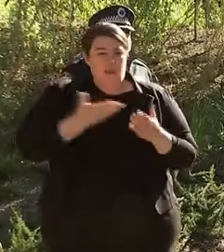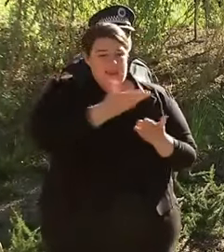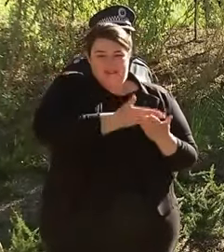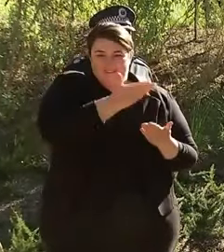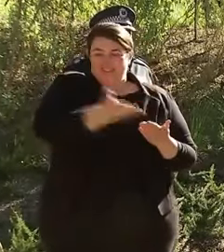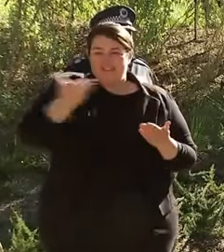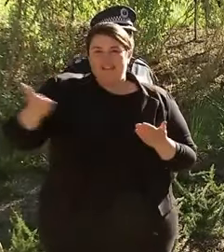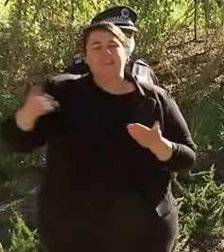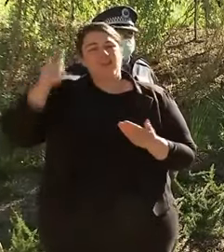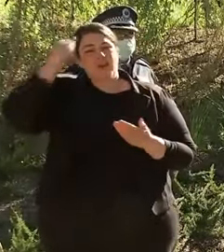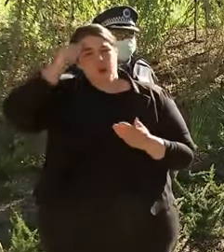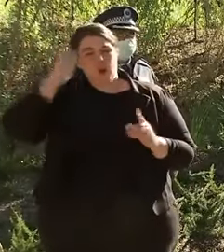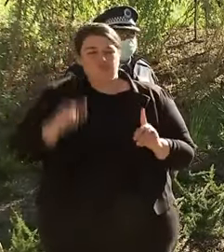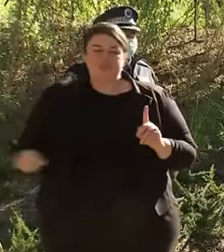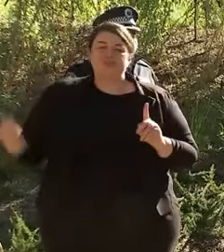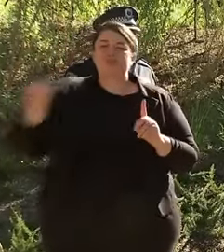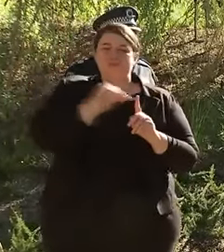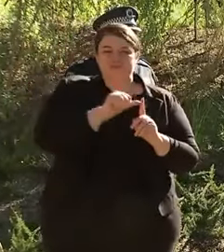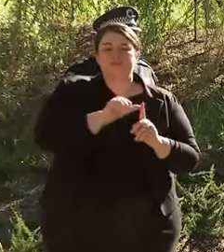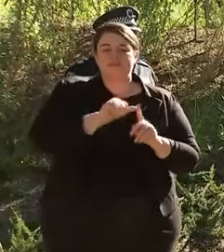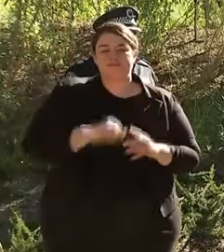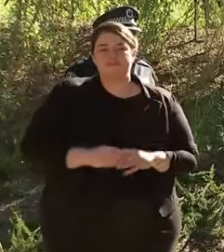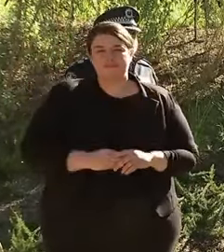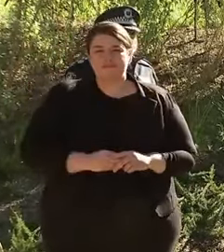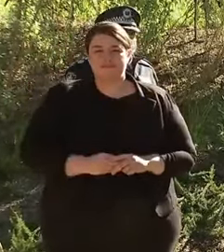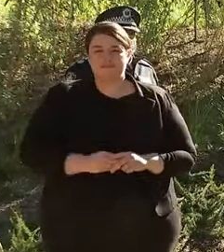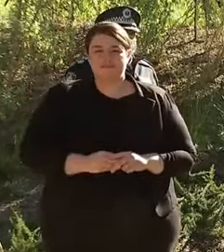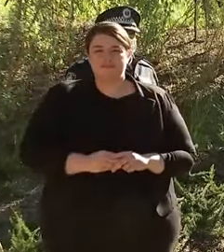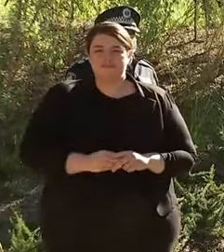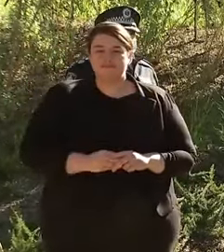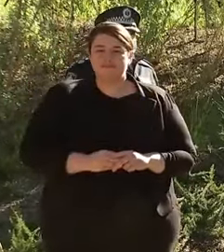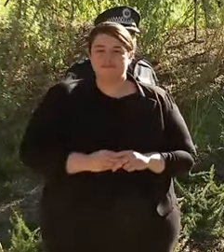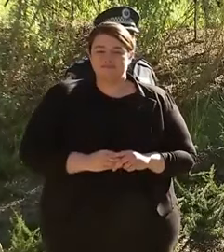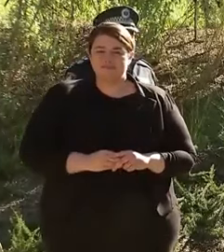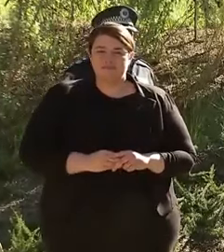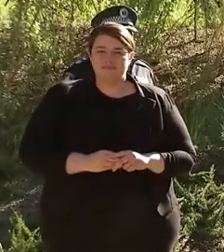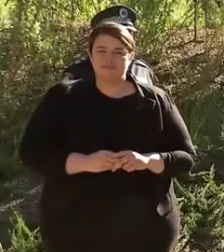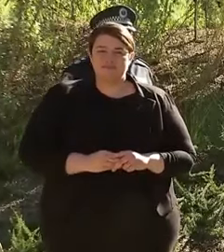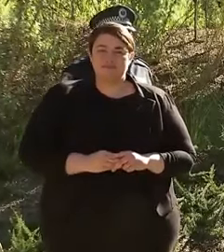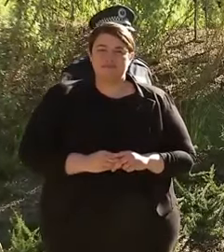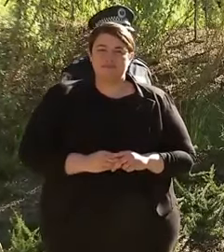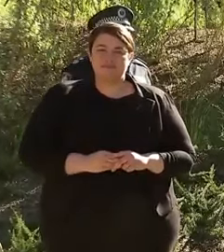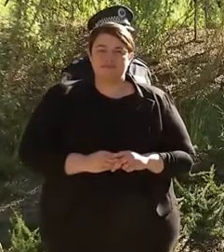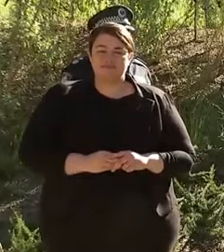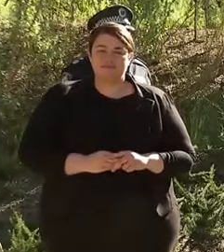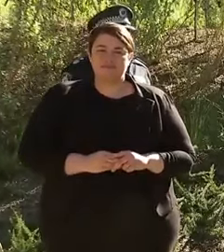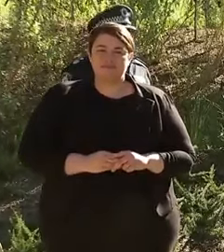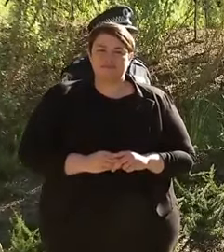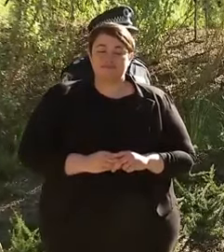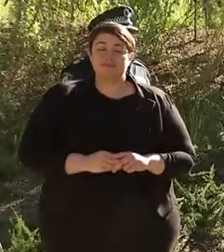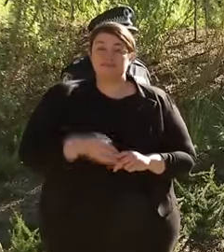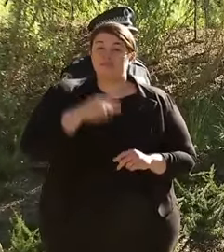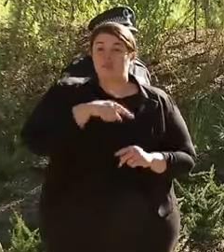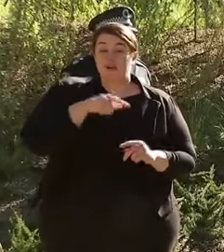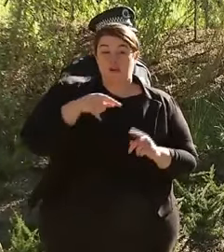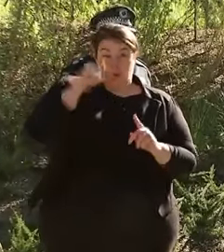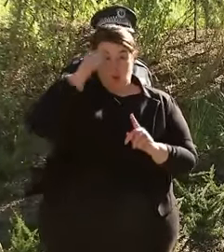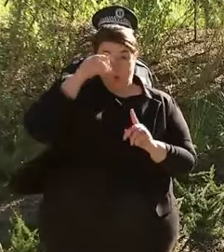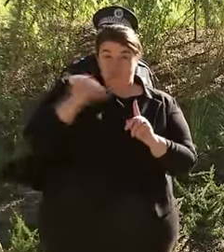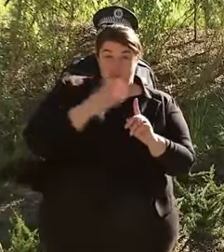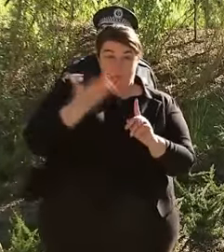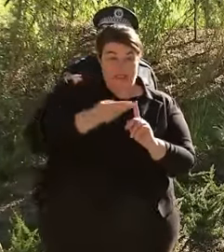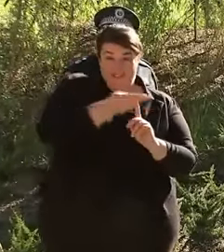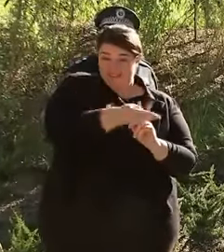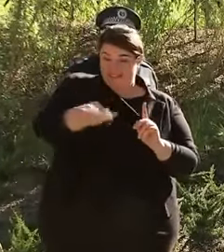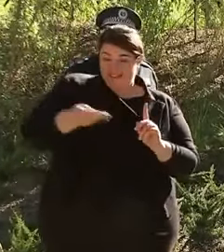However, which is one of the reasons we're in the situation we are, a number of those cases, even though they were linked, Health